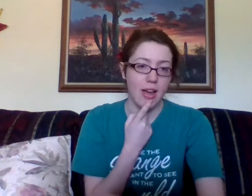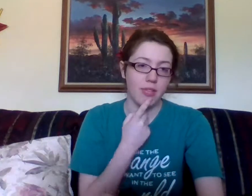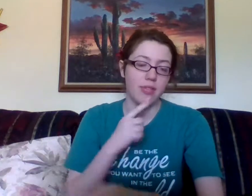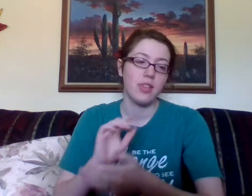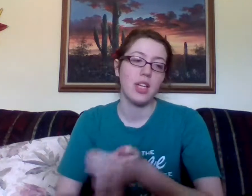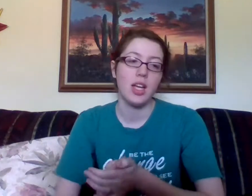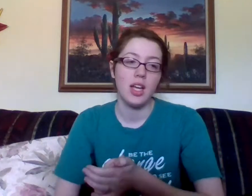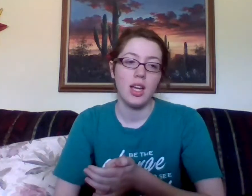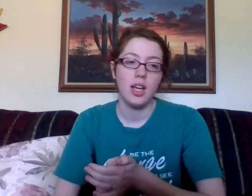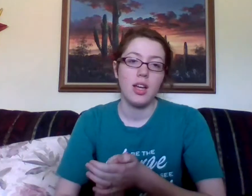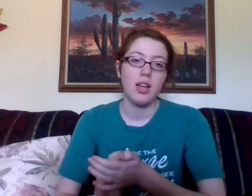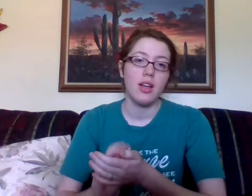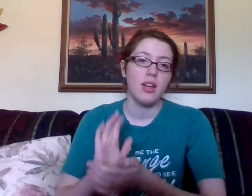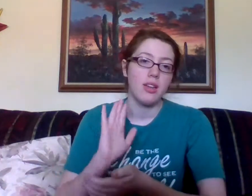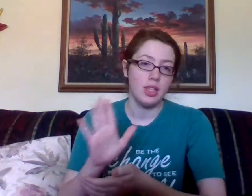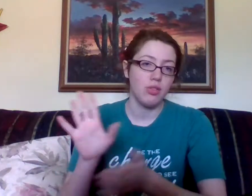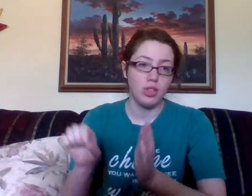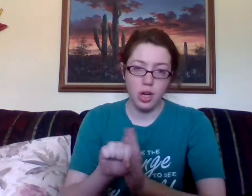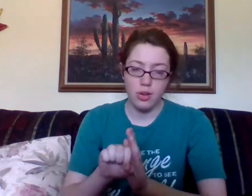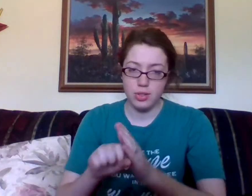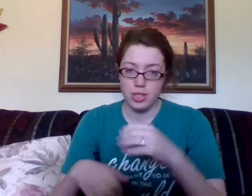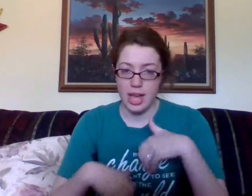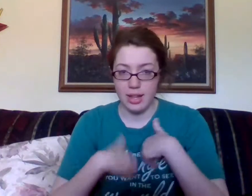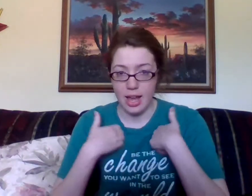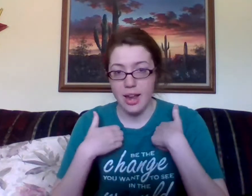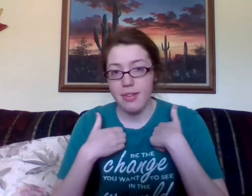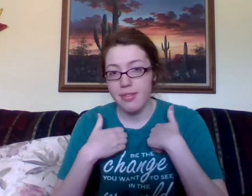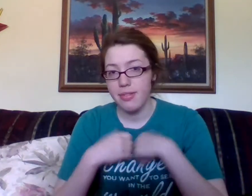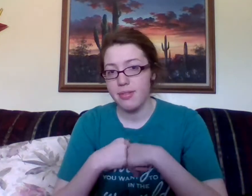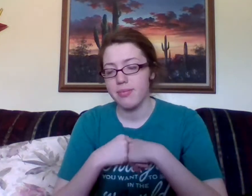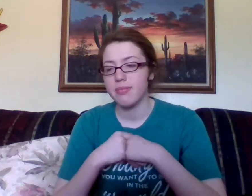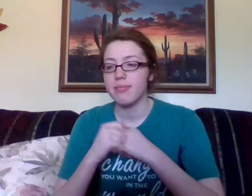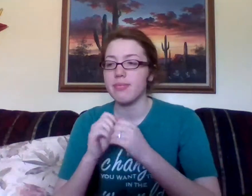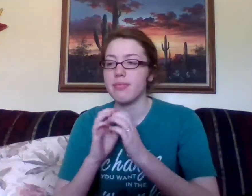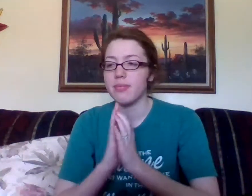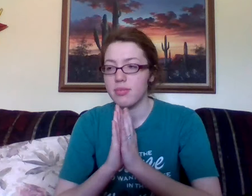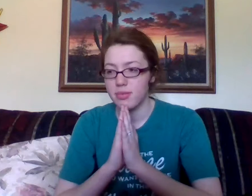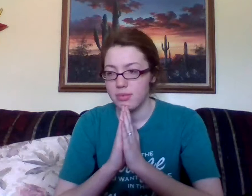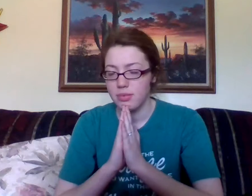deaf, you chose that life.